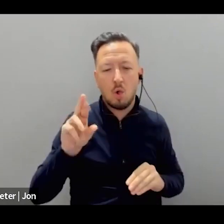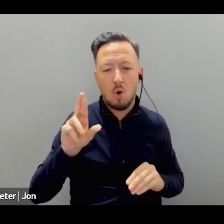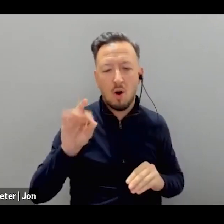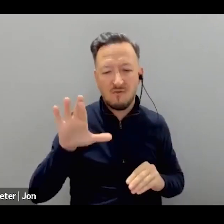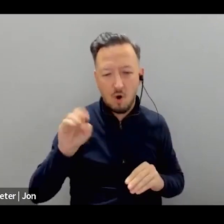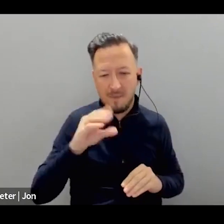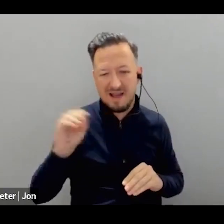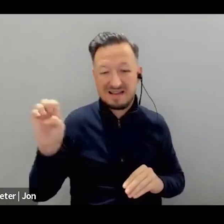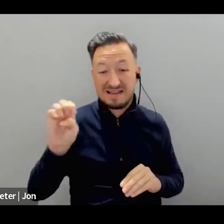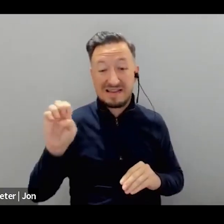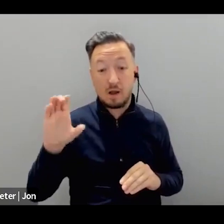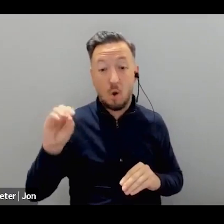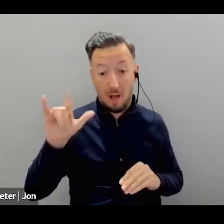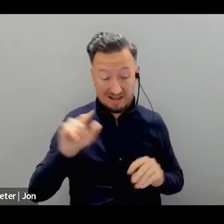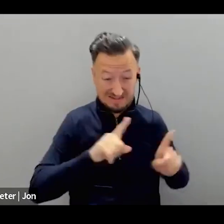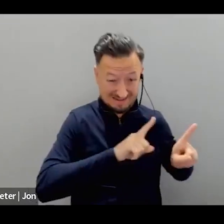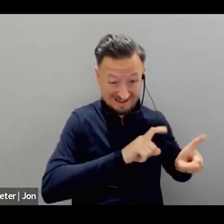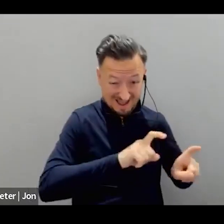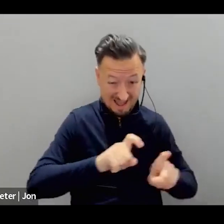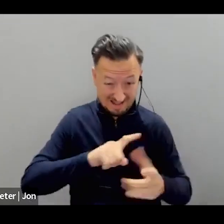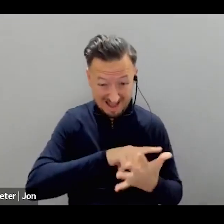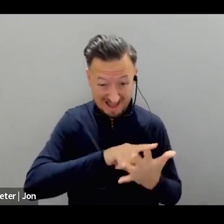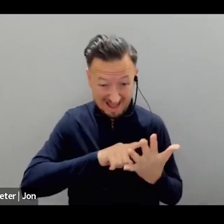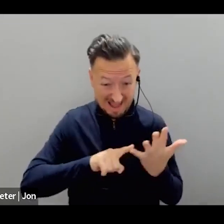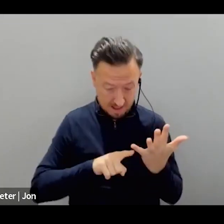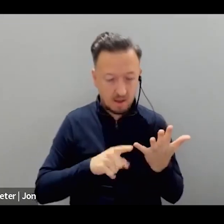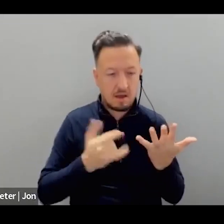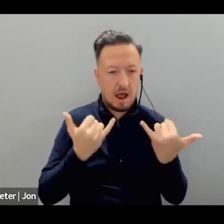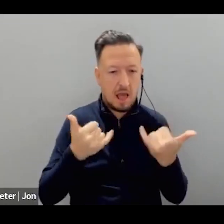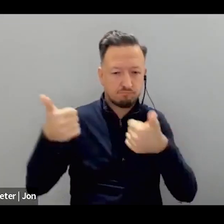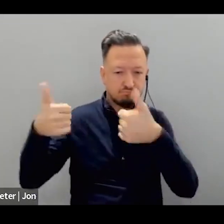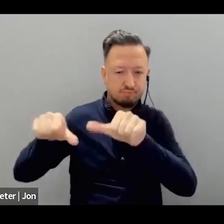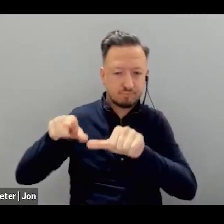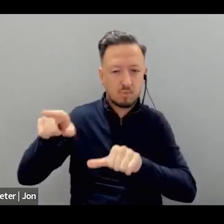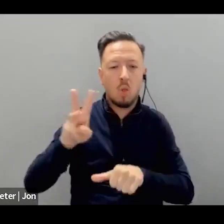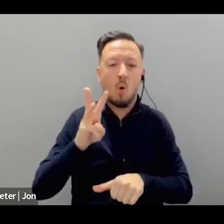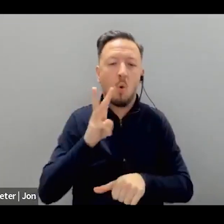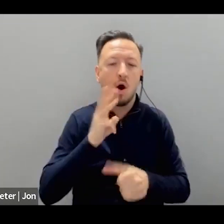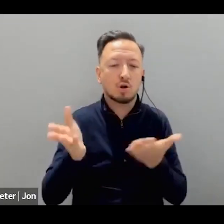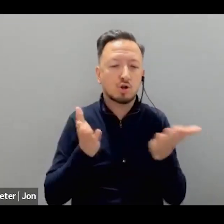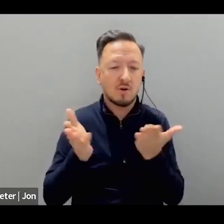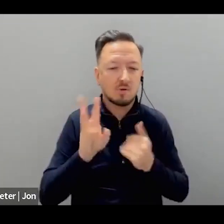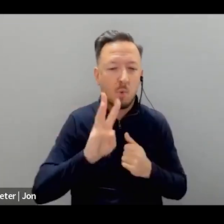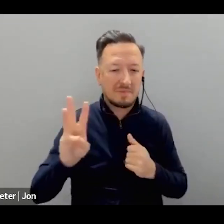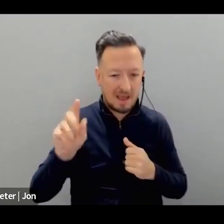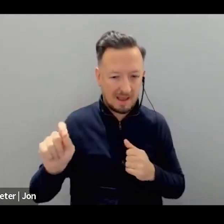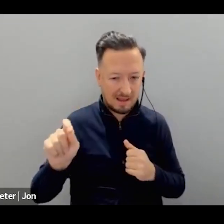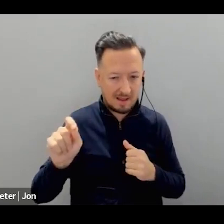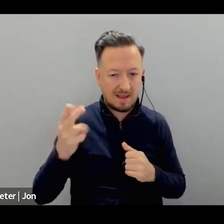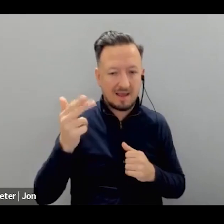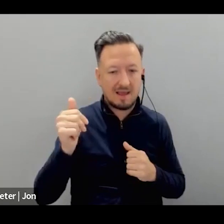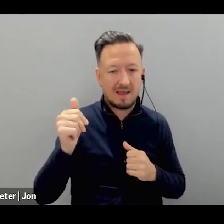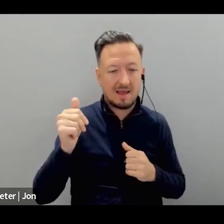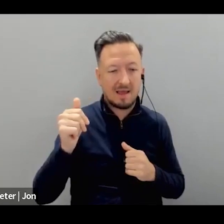The results of those tests have been posted on the Water Services Recovery website and